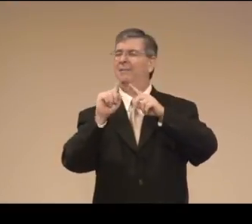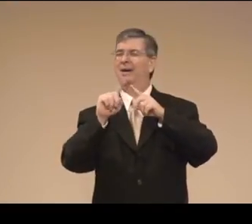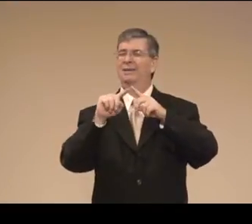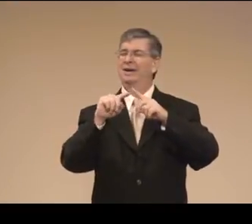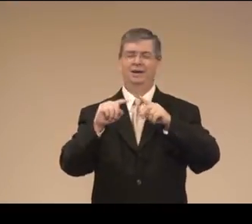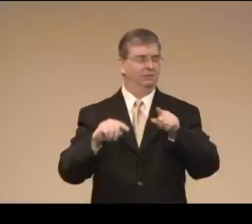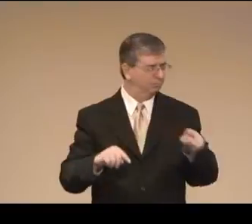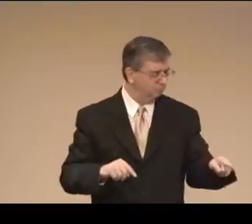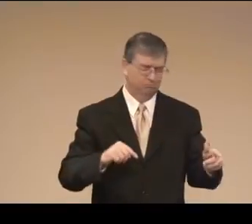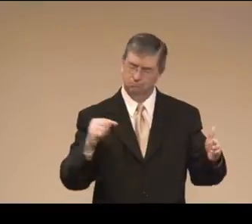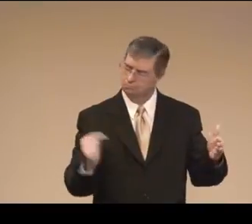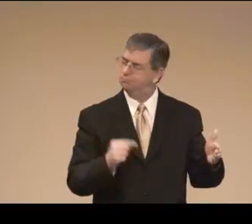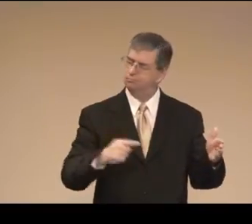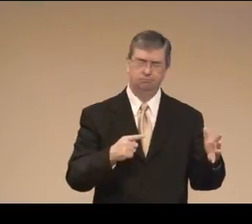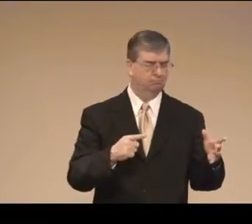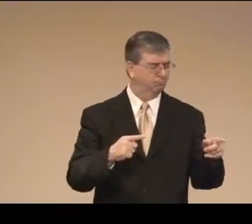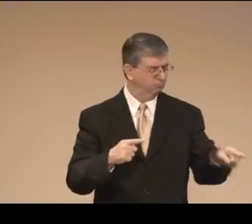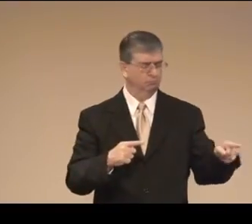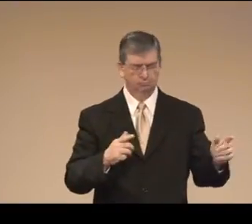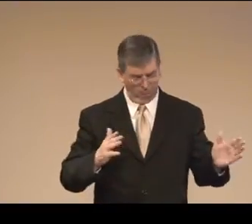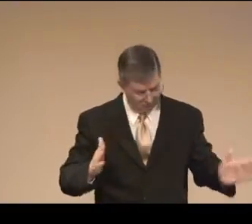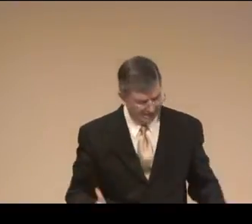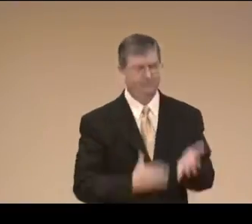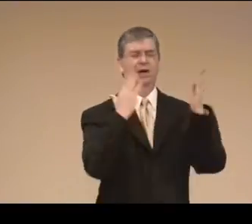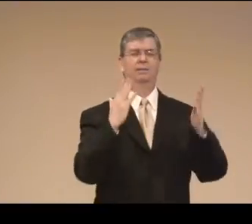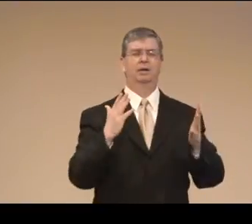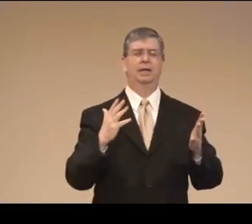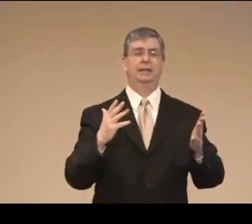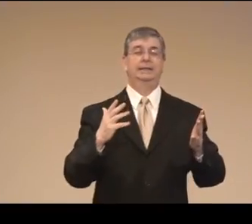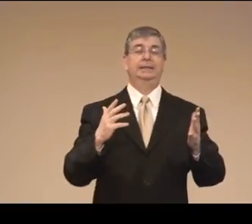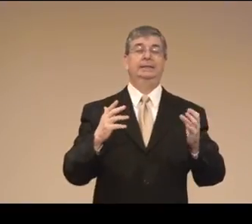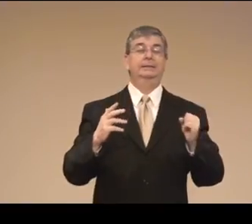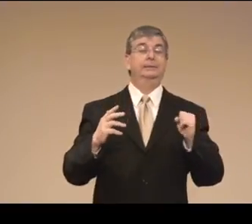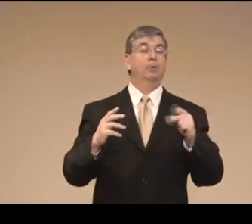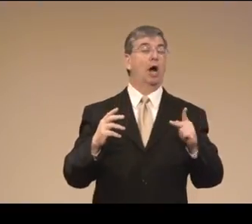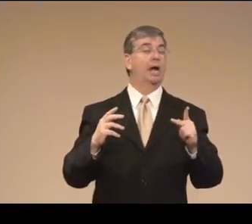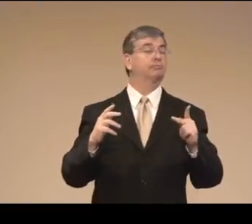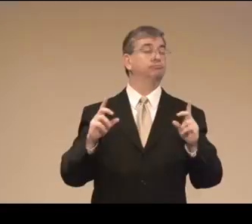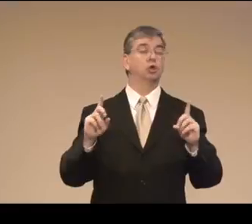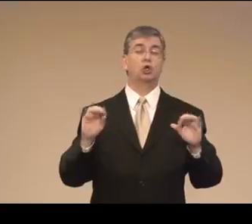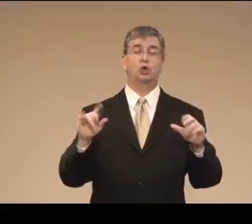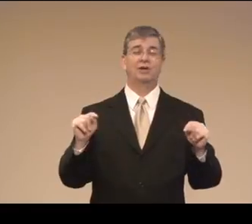and we think of our family heritage and the embarrassment that can come from it, that we are to be